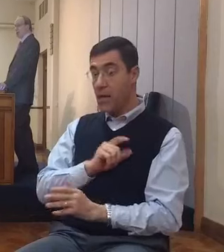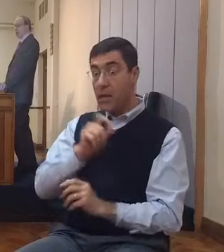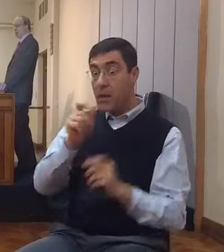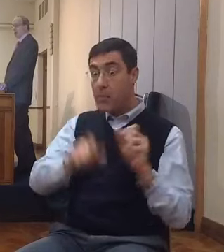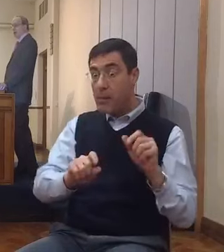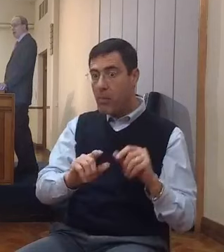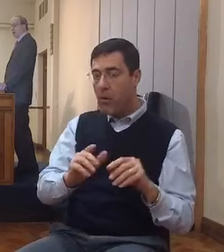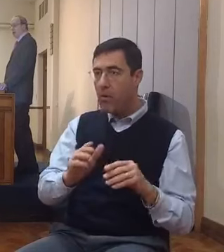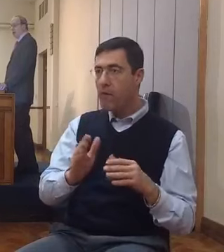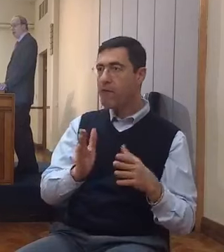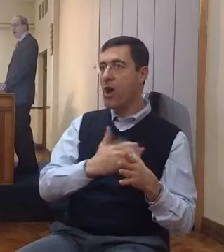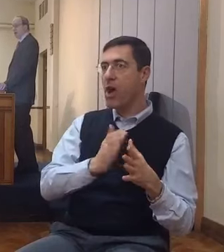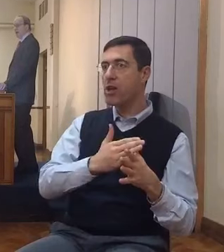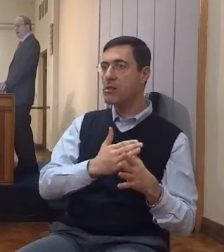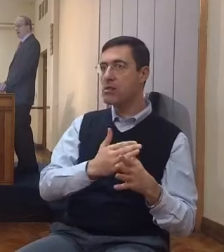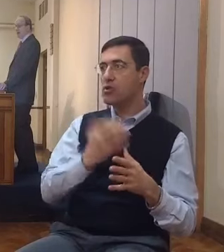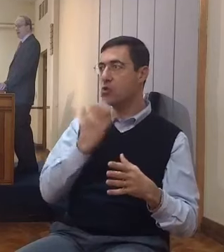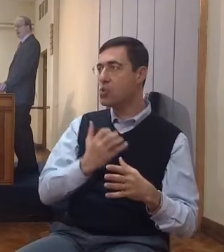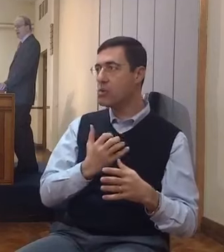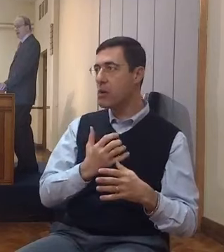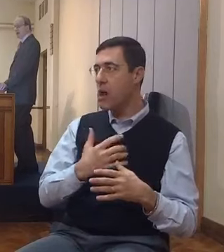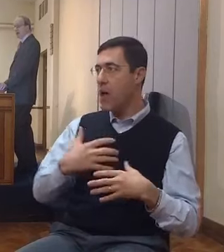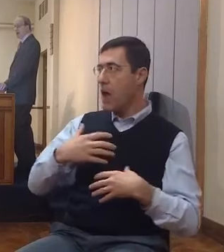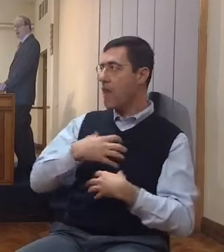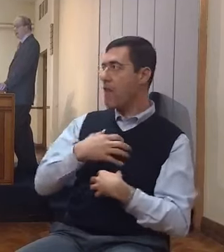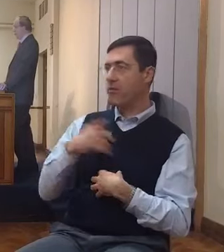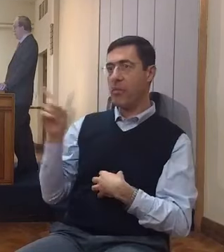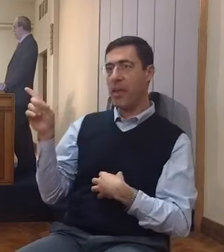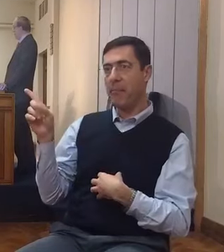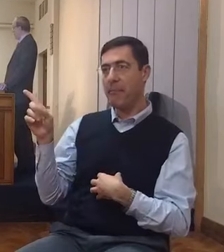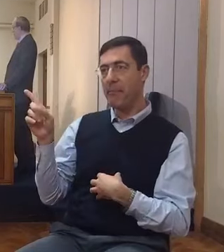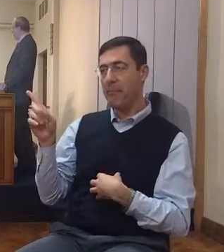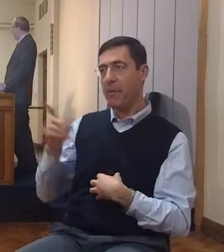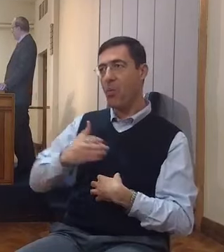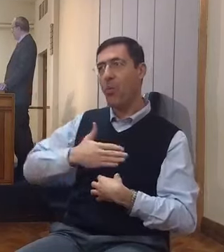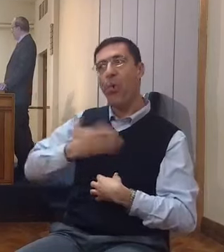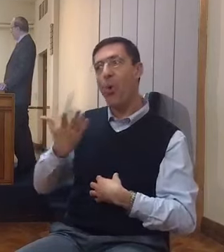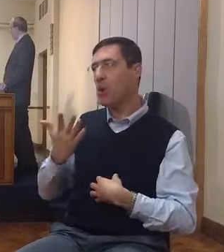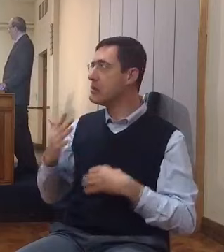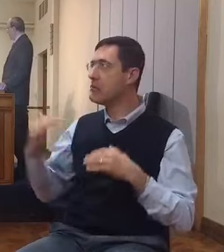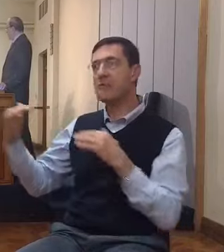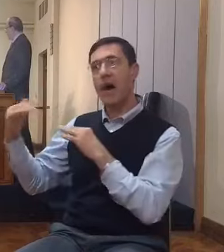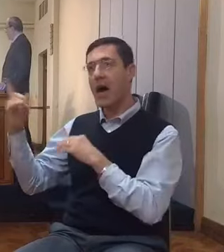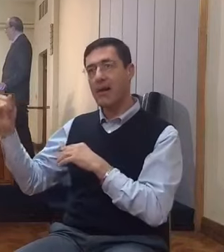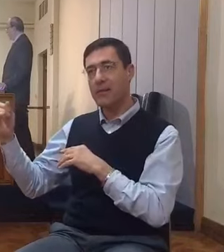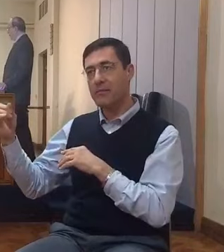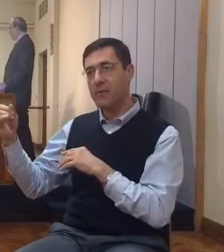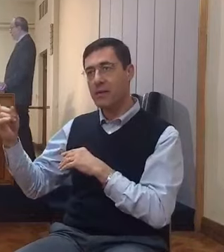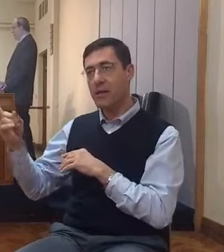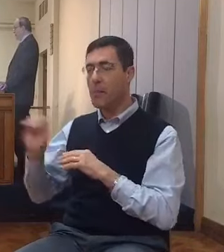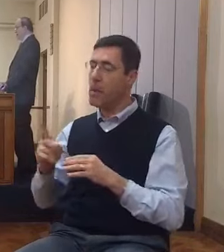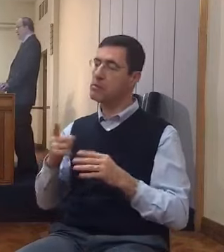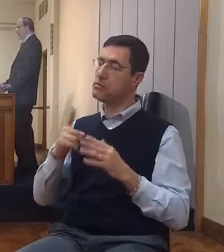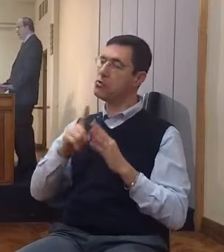and Joshua insisted that the Anakim could be overcome by the power of God.